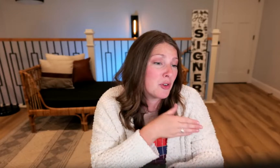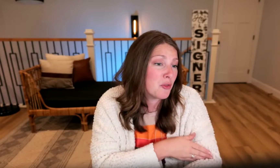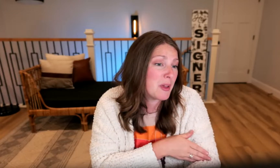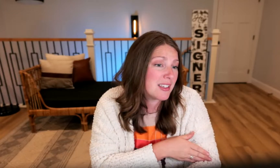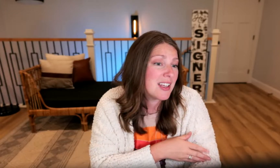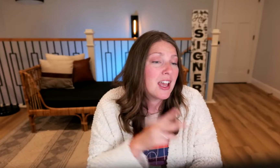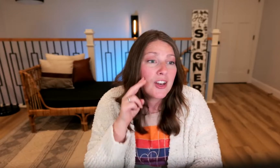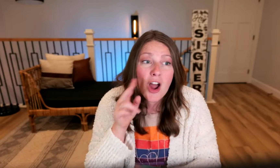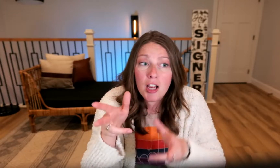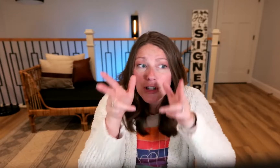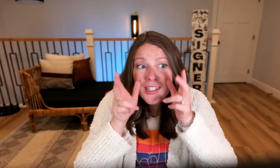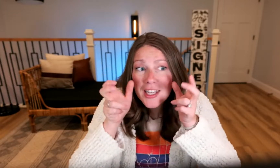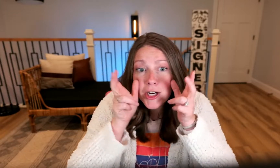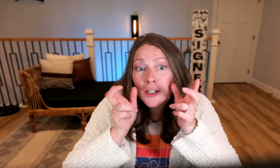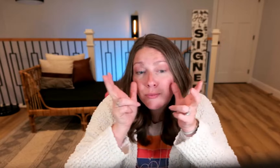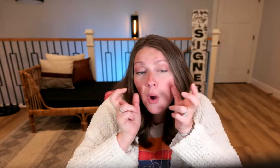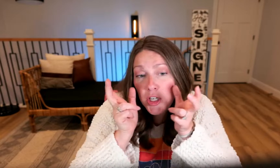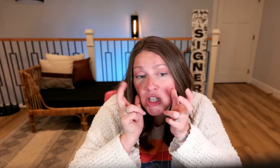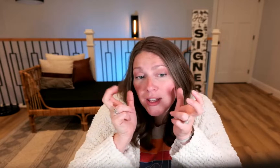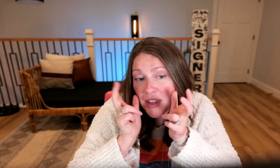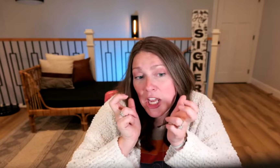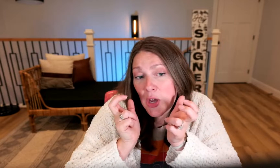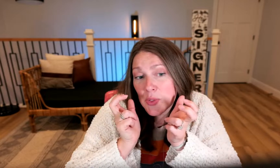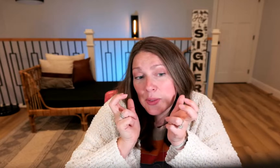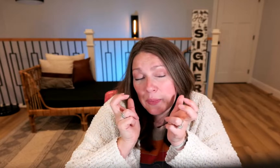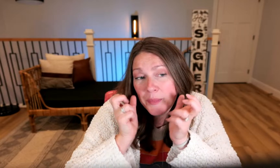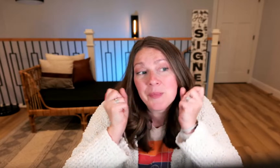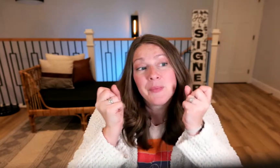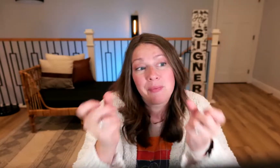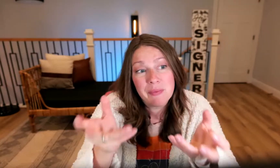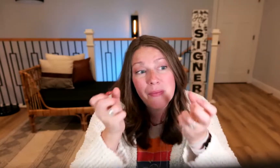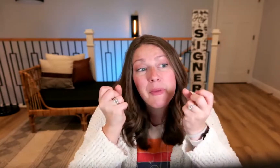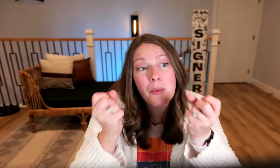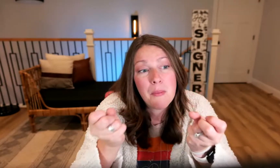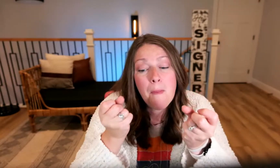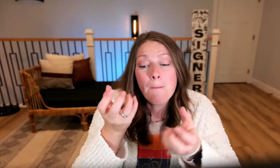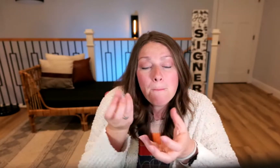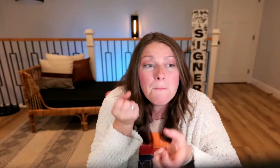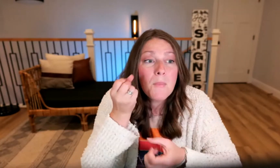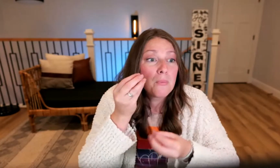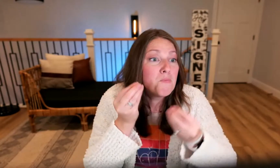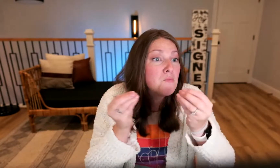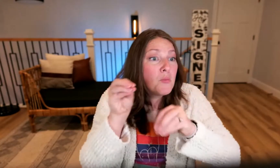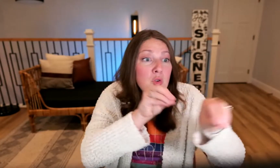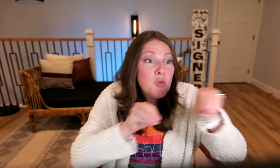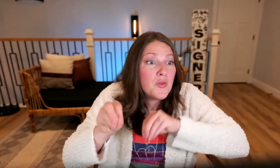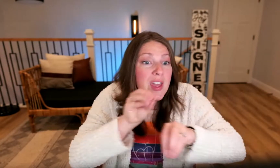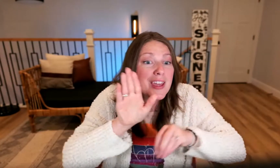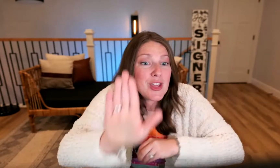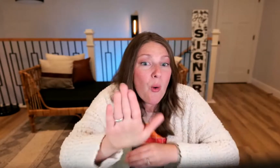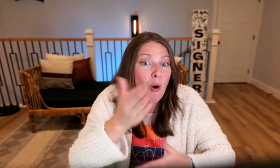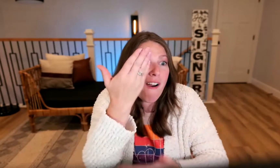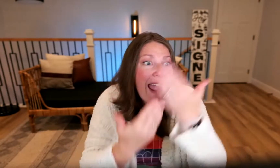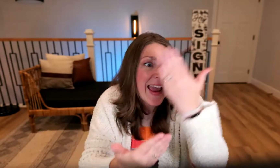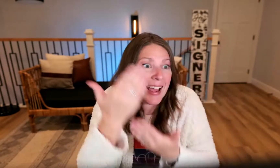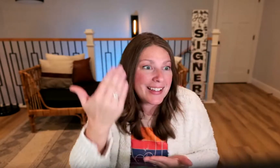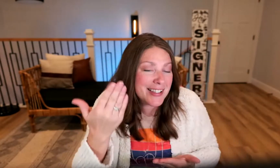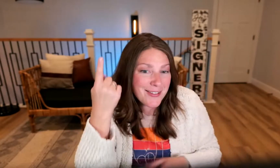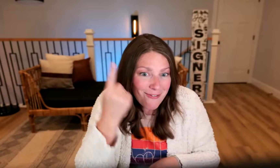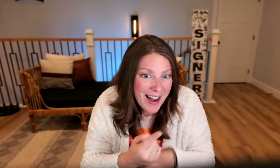improvement. Not just here watching the videos, but moving your hands,